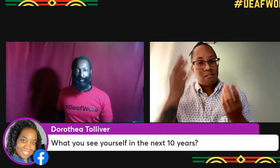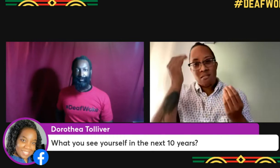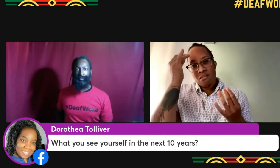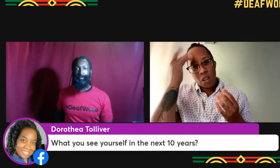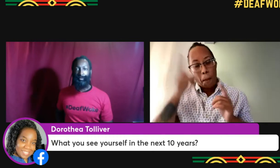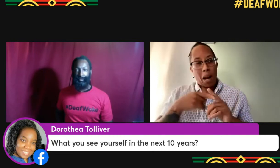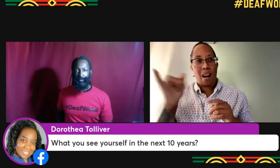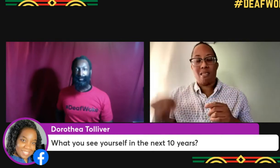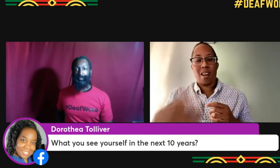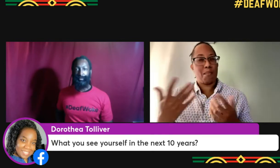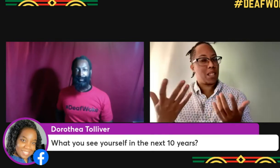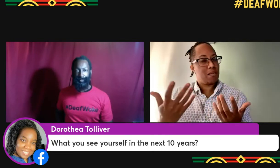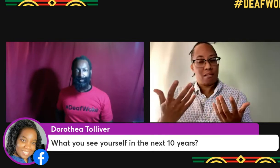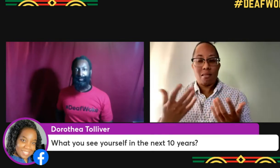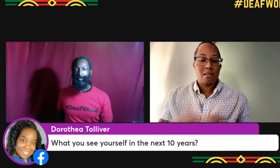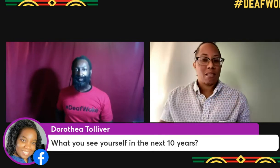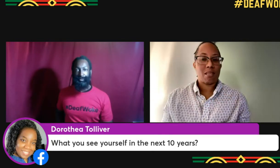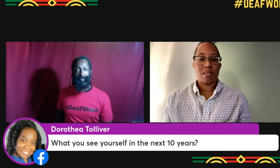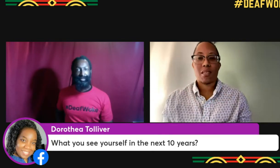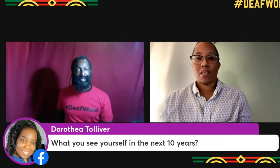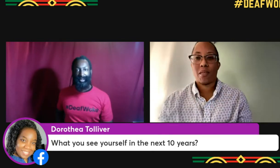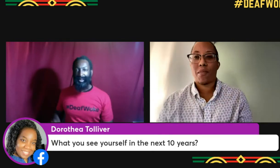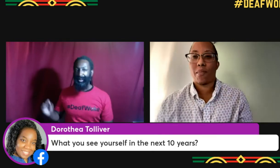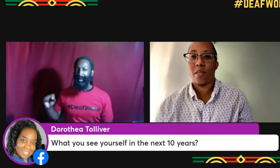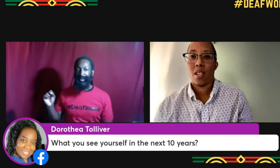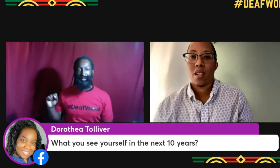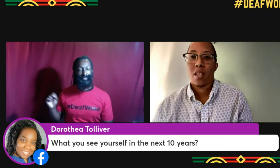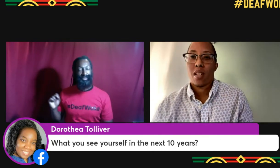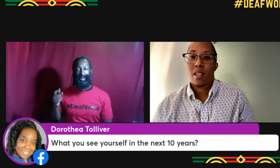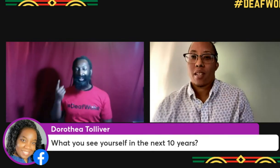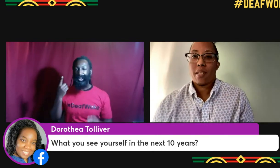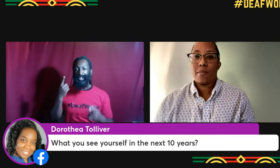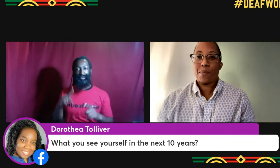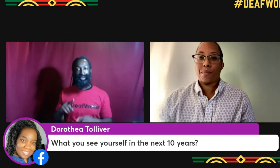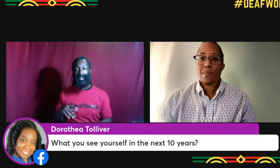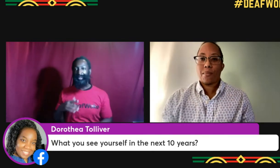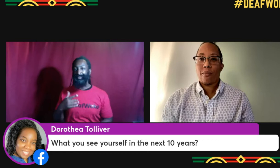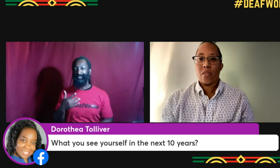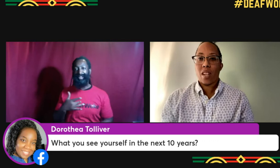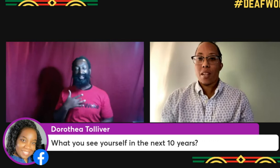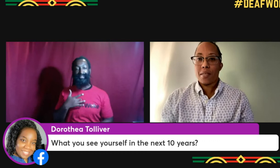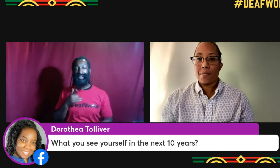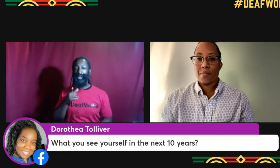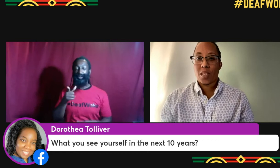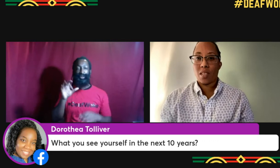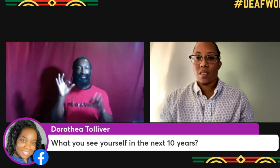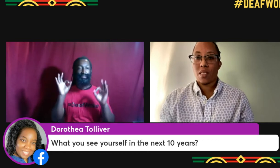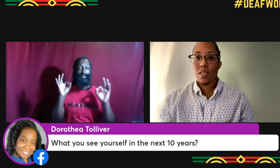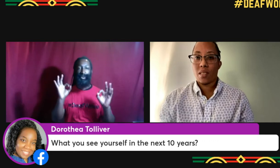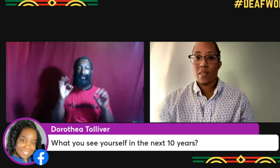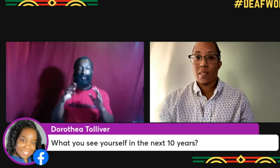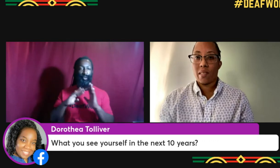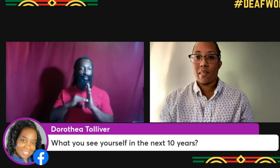representation? You know, those are things that I've been thinking about. Is that? Yes, I agree.